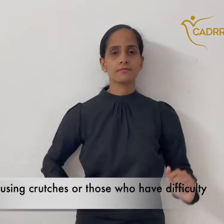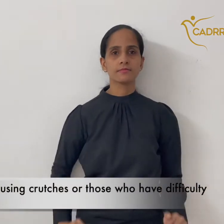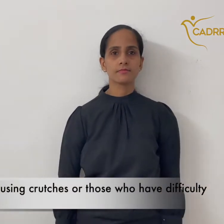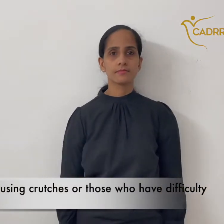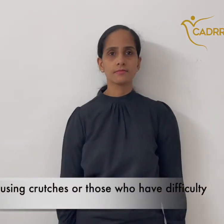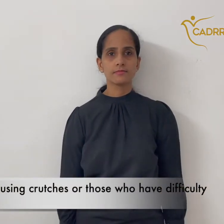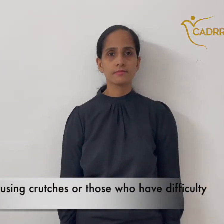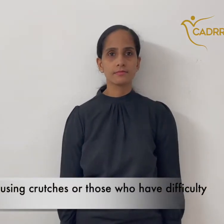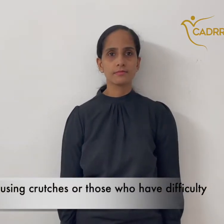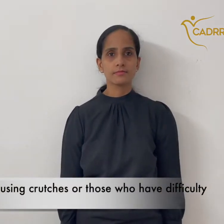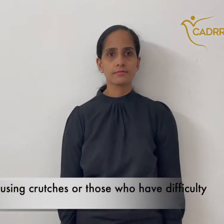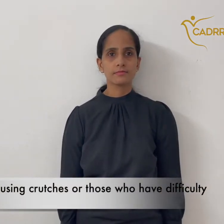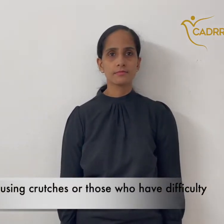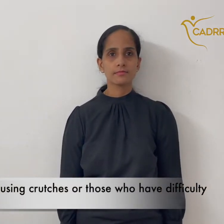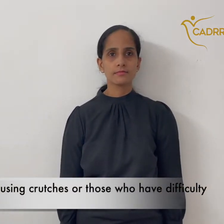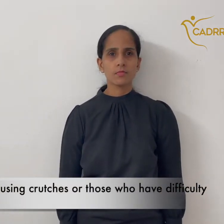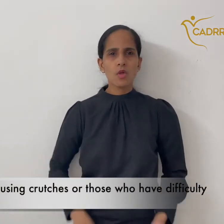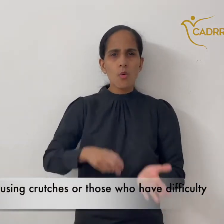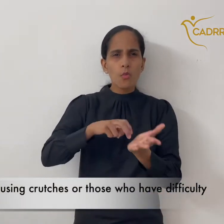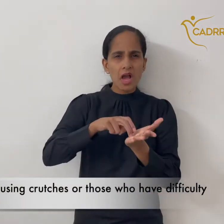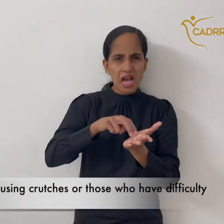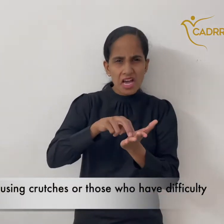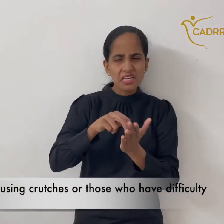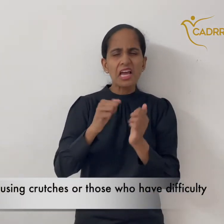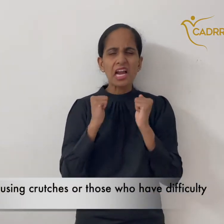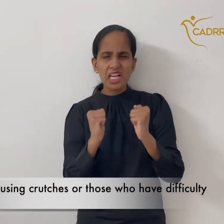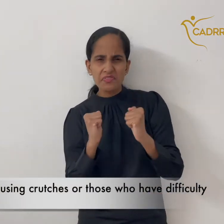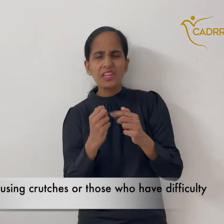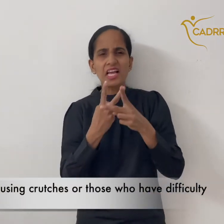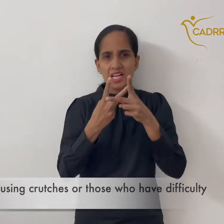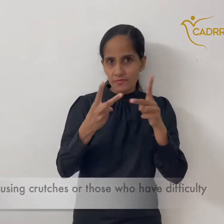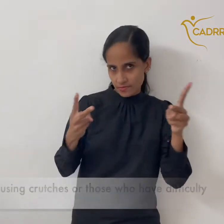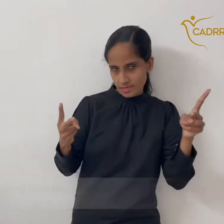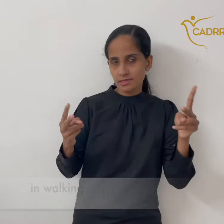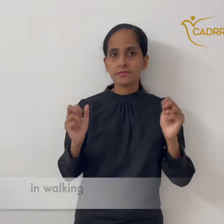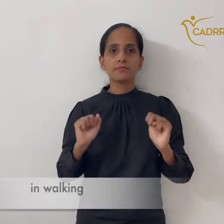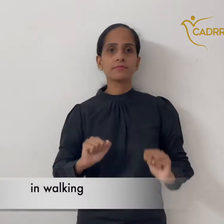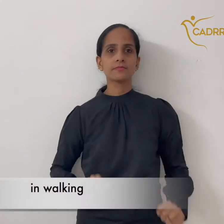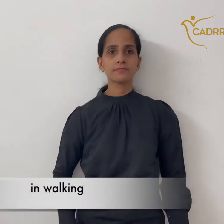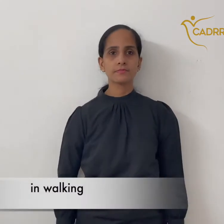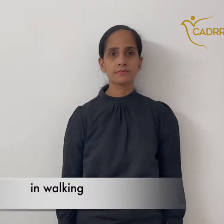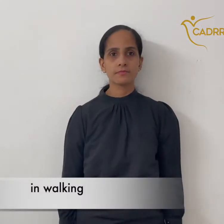using crutches, or those who have difficulty in walking.